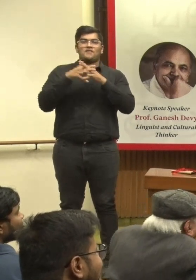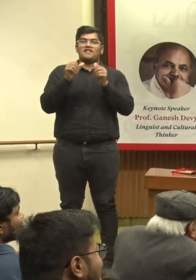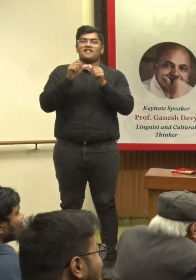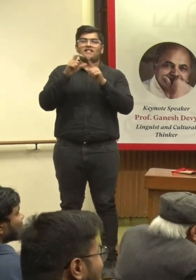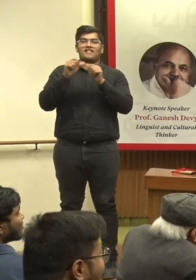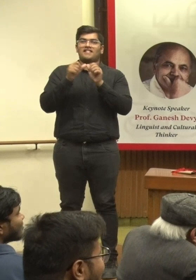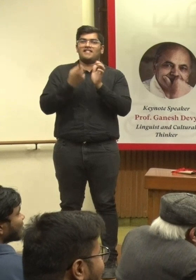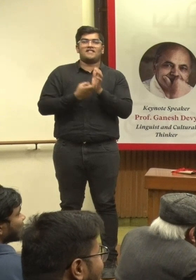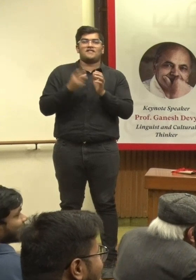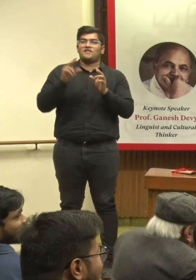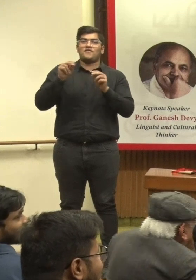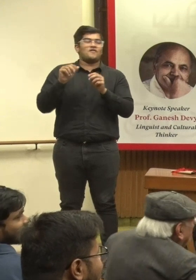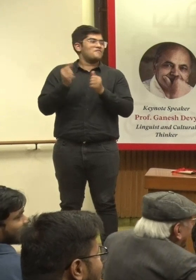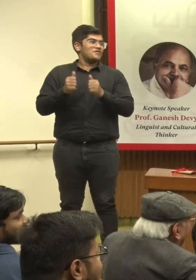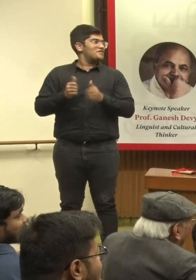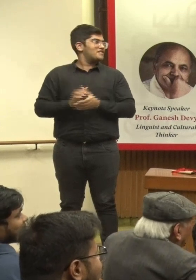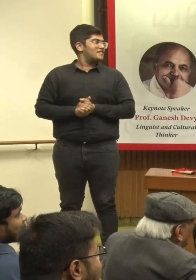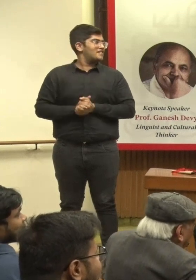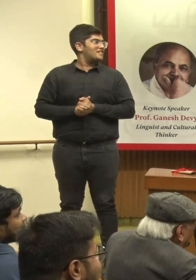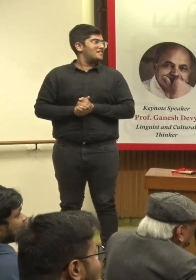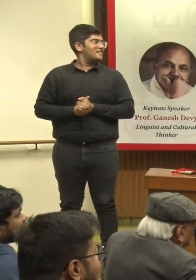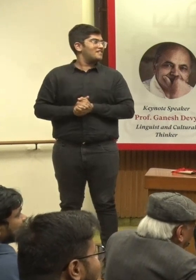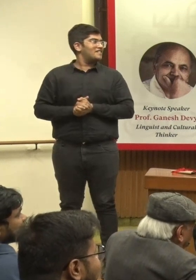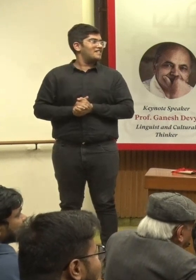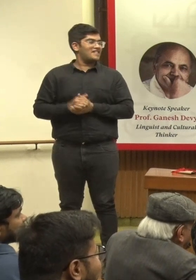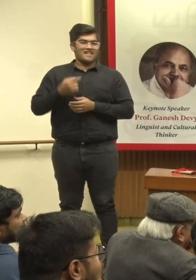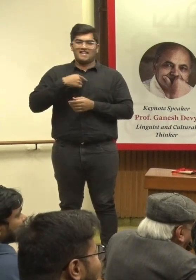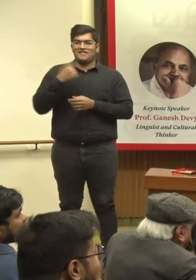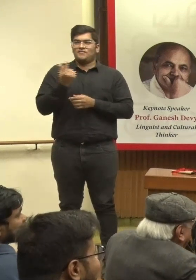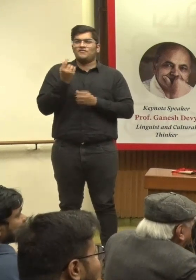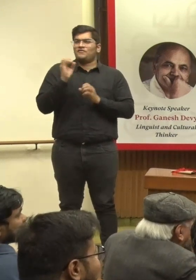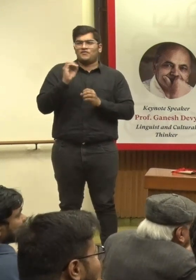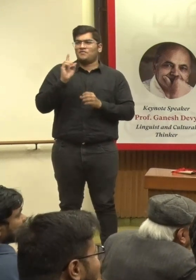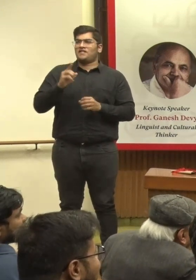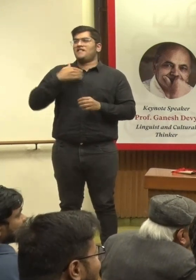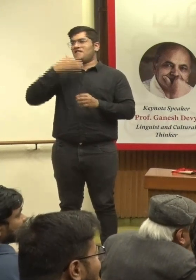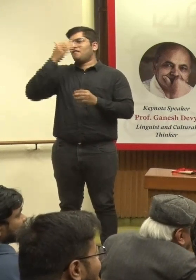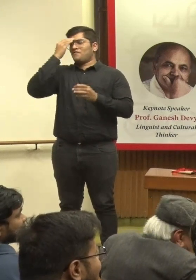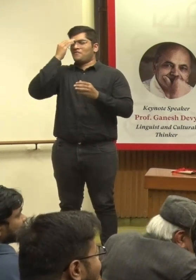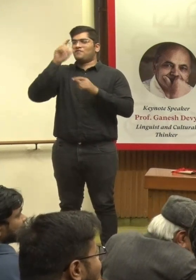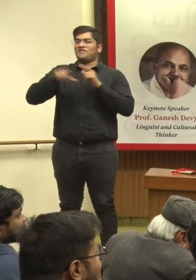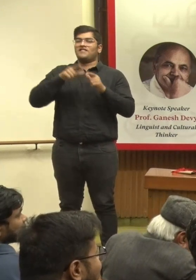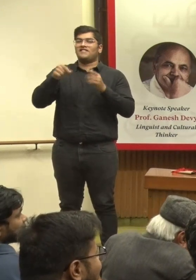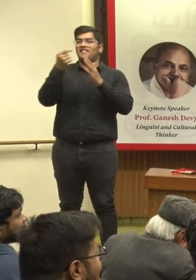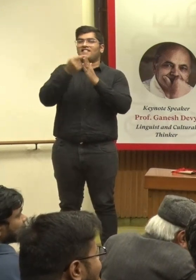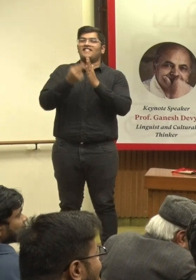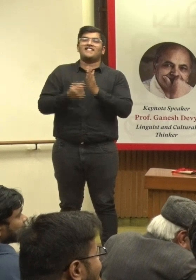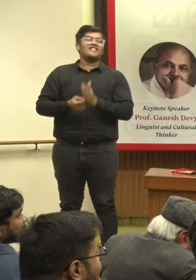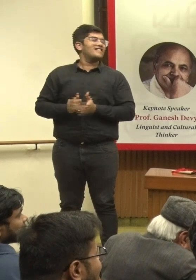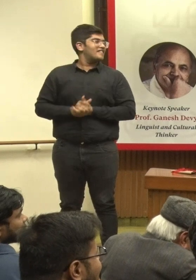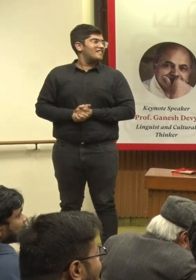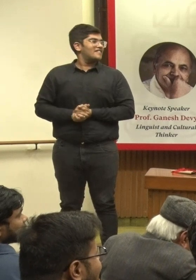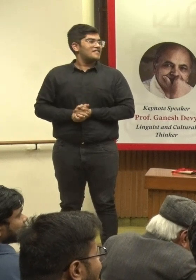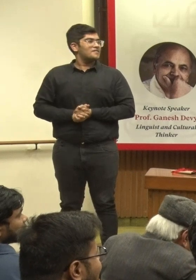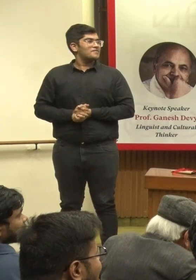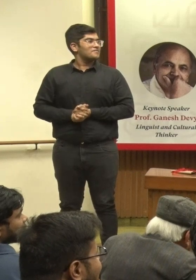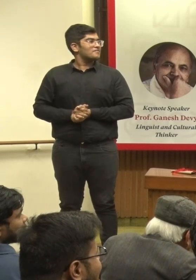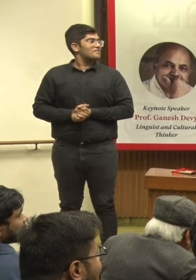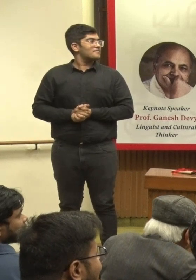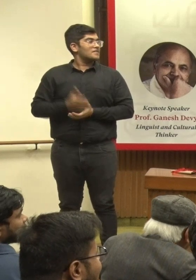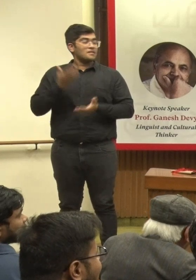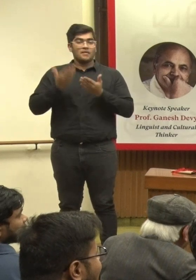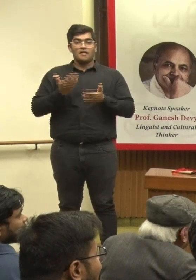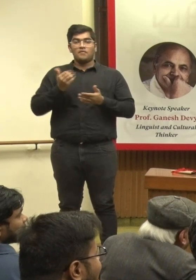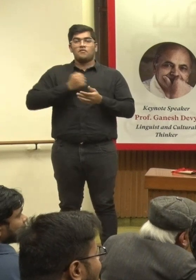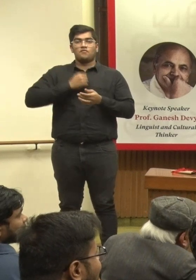Wadars. I mean, I learned all those. I don't use it. Maybe my